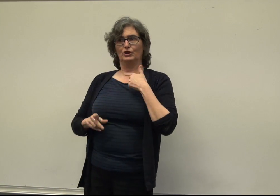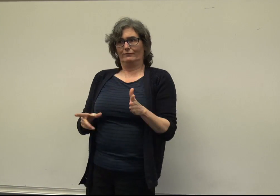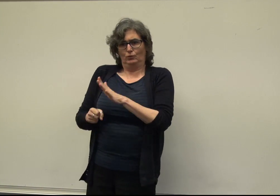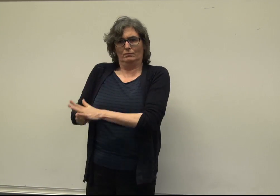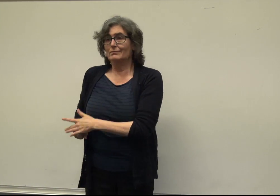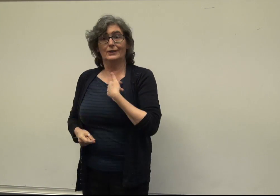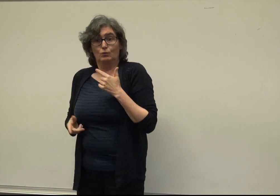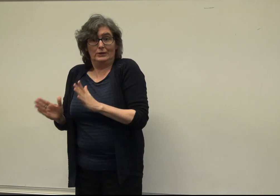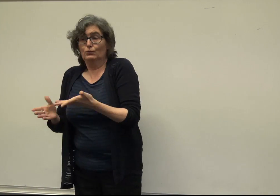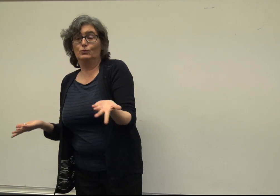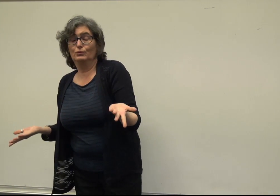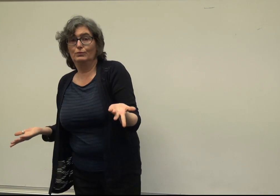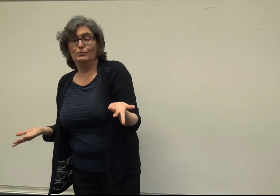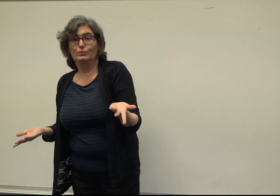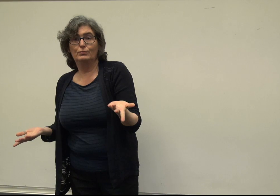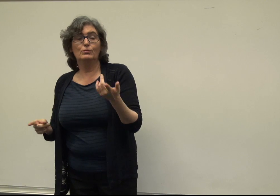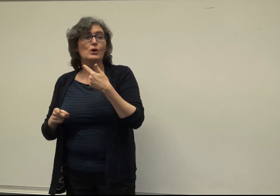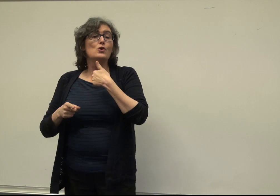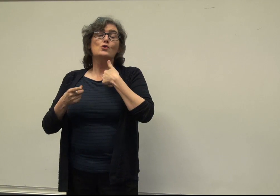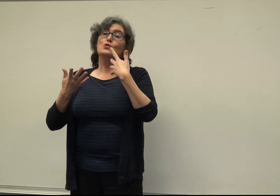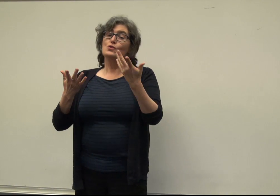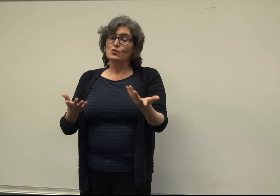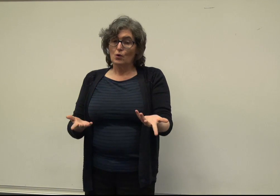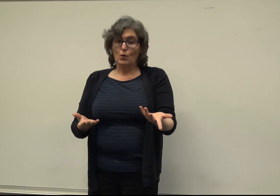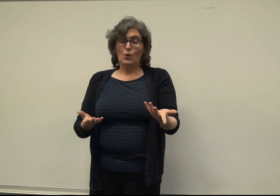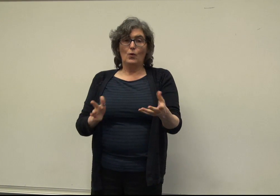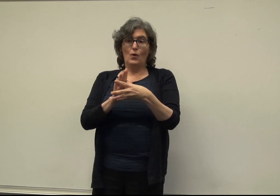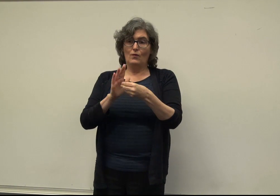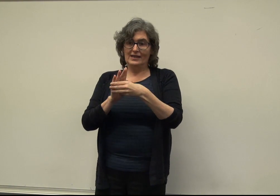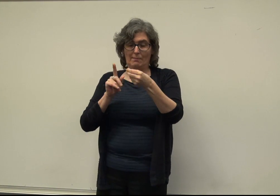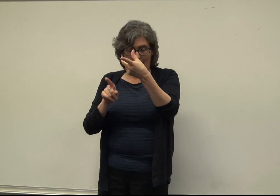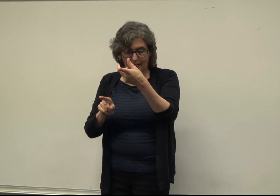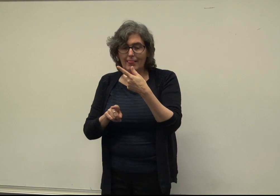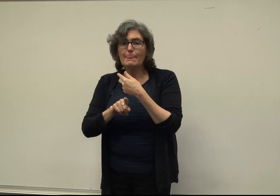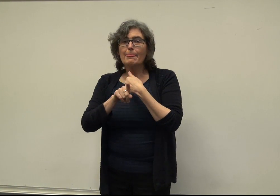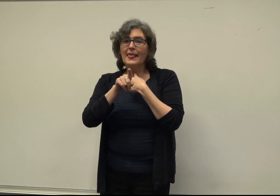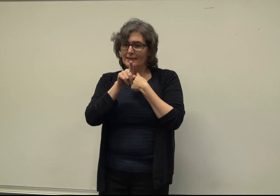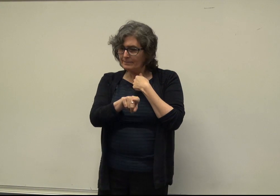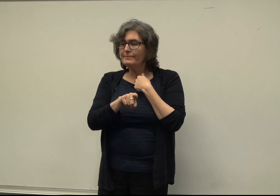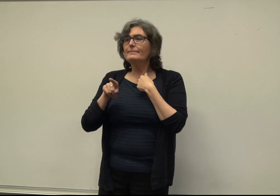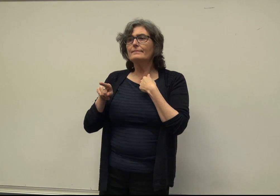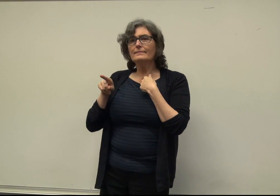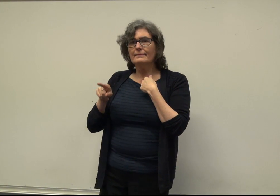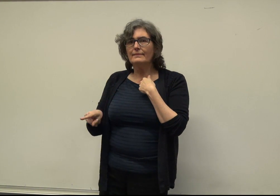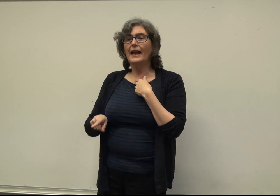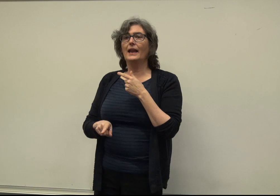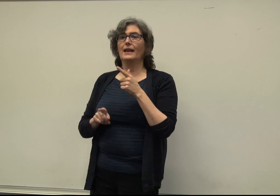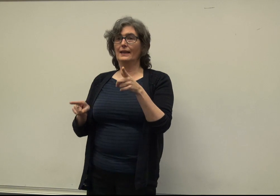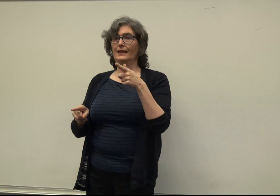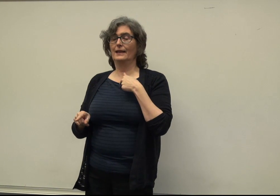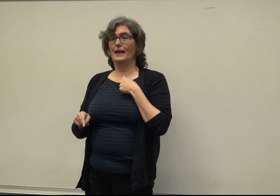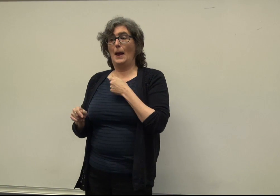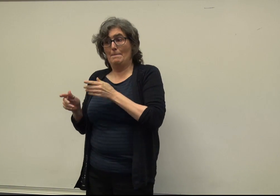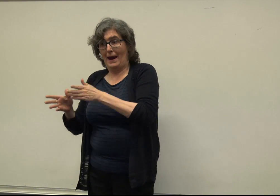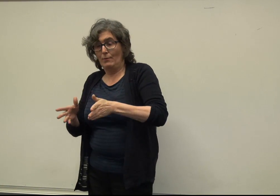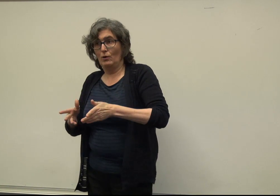in auditory word recognition, for example, inhibitory control is involved in bimodal